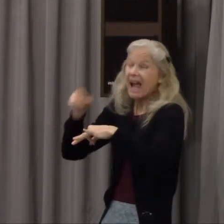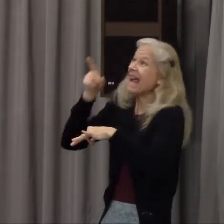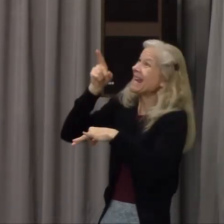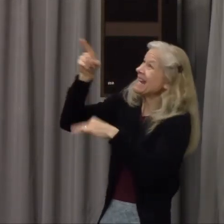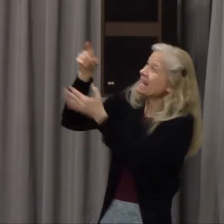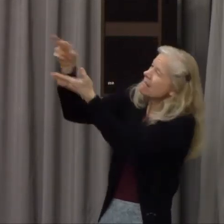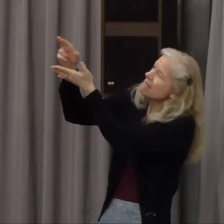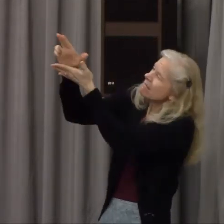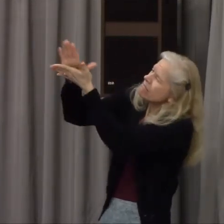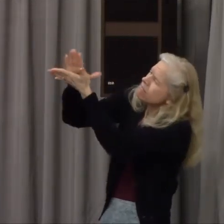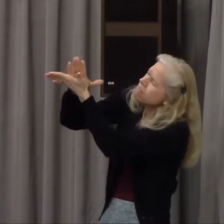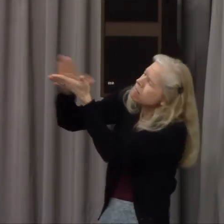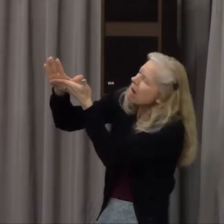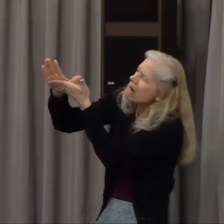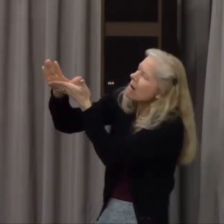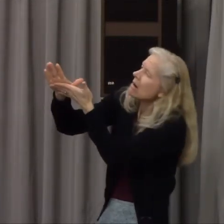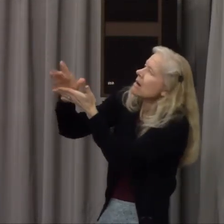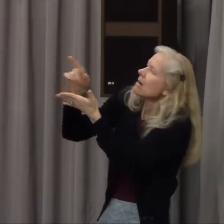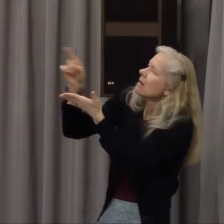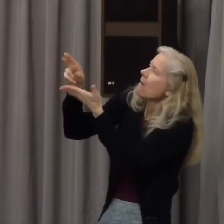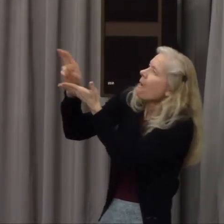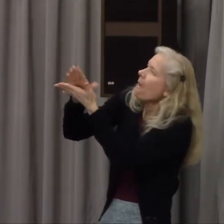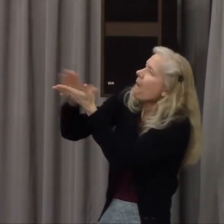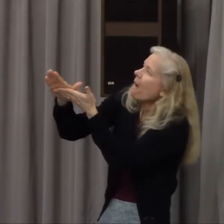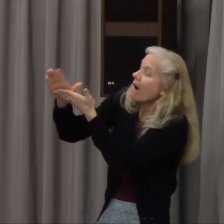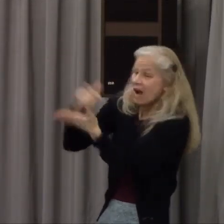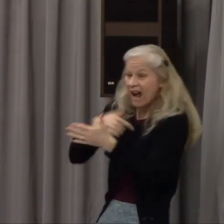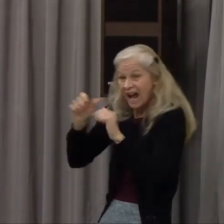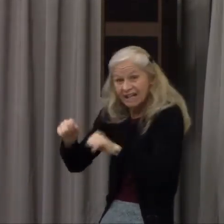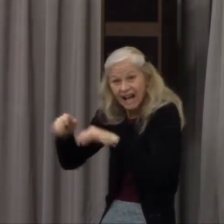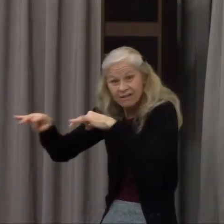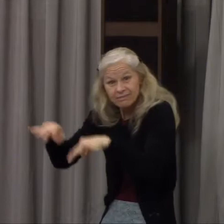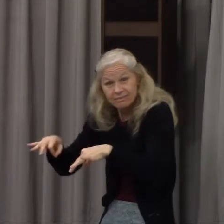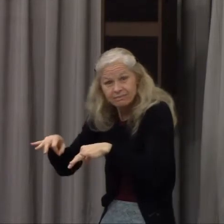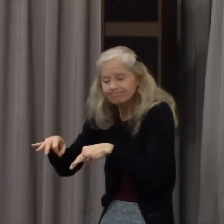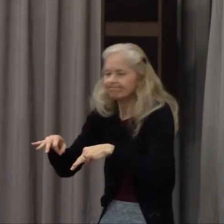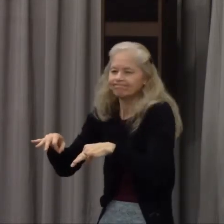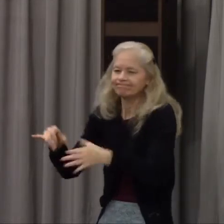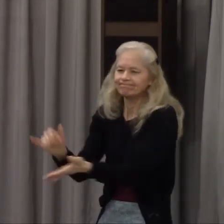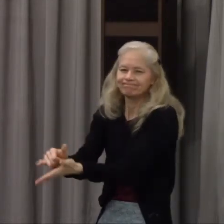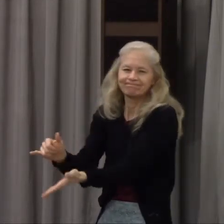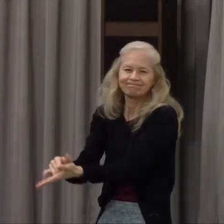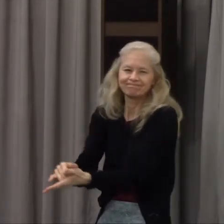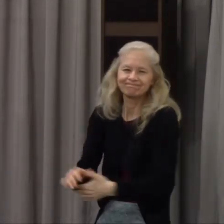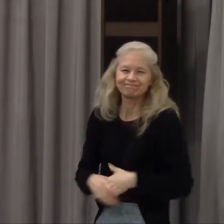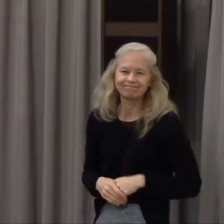Oh, what a message we have. Do we see? That's why Paul said, who is sufficient